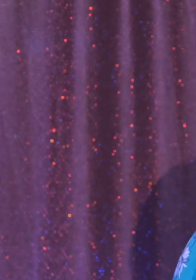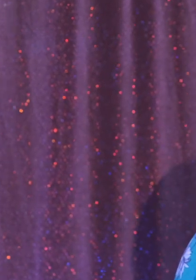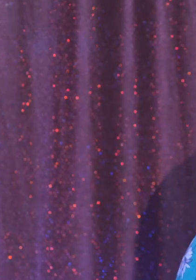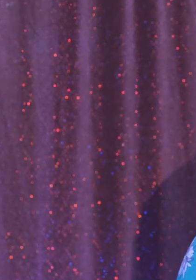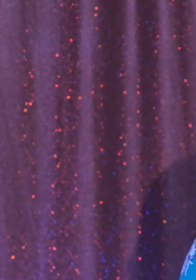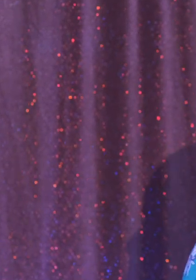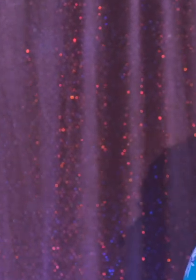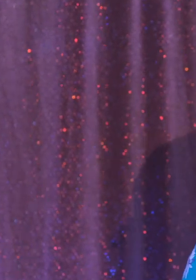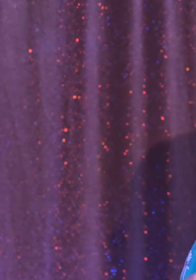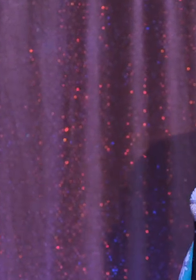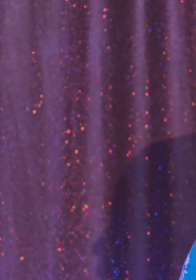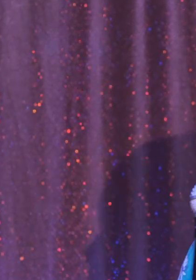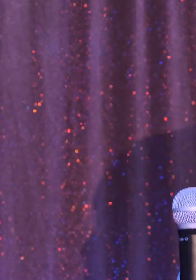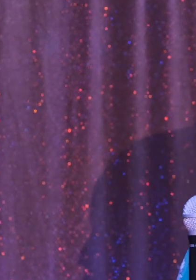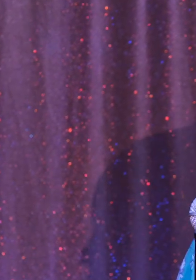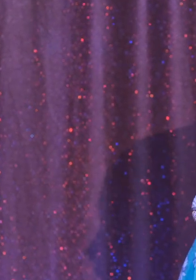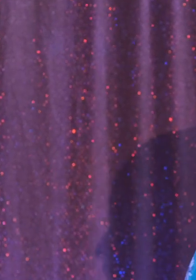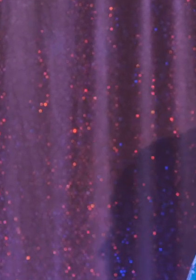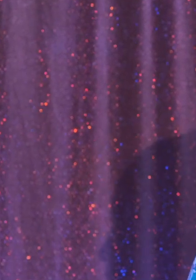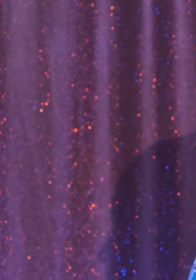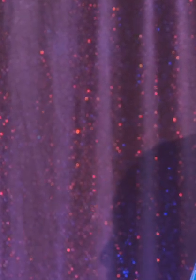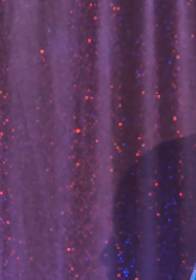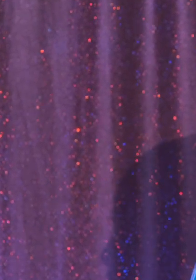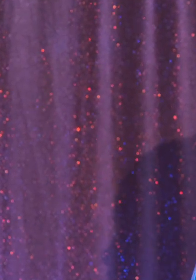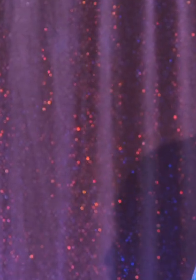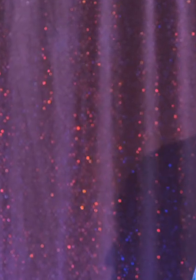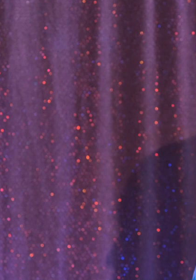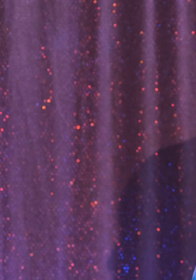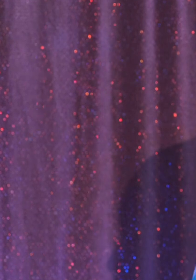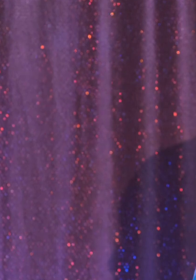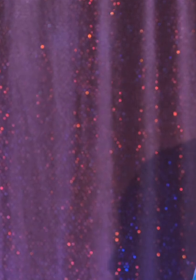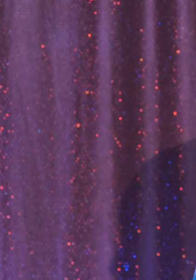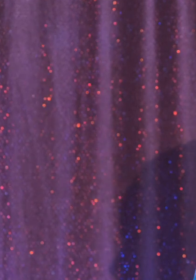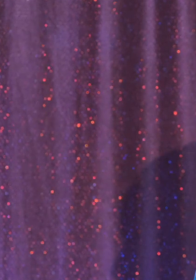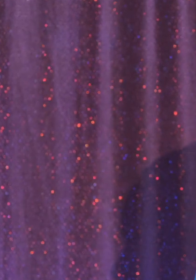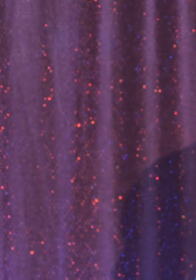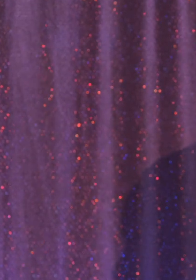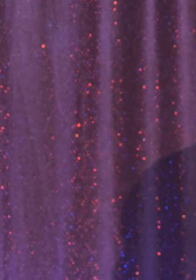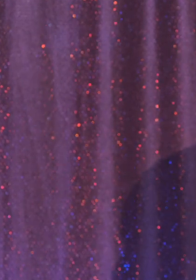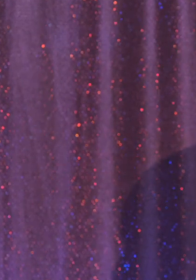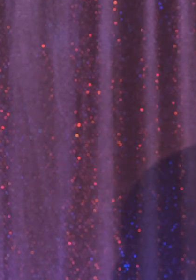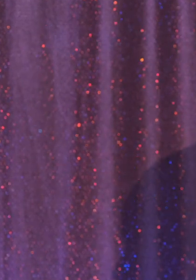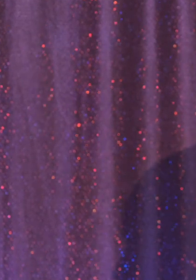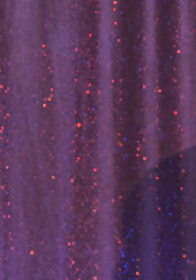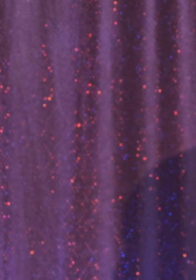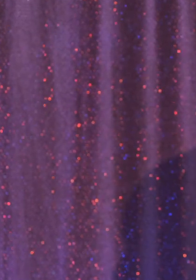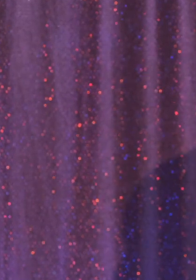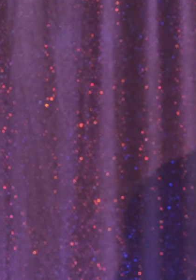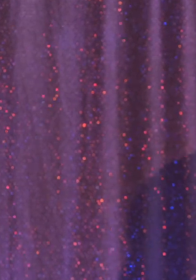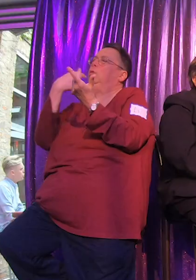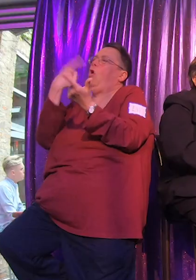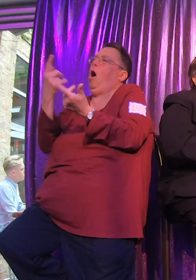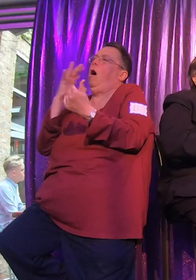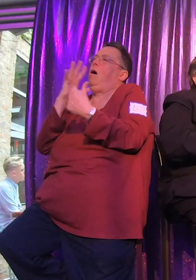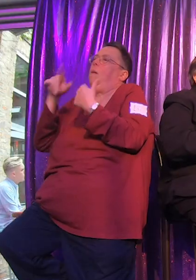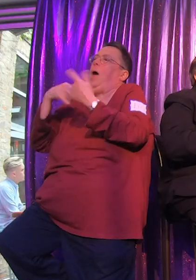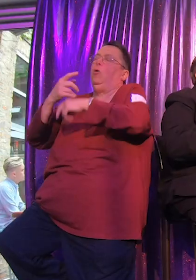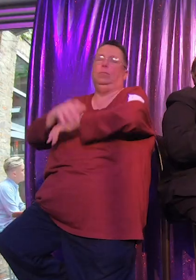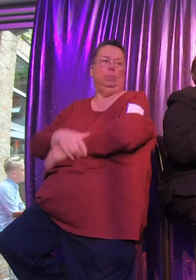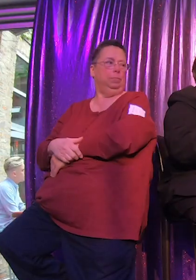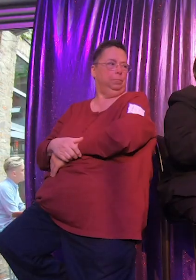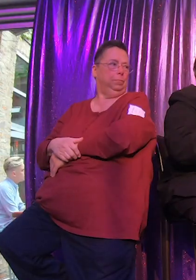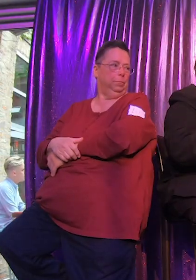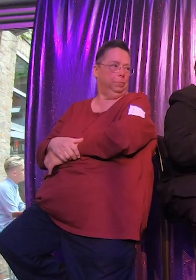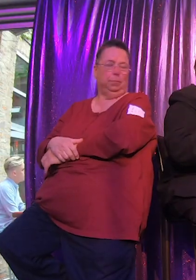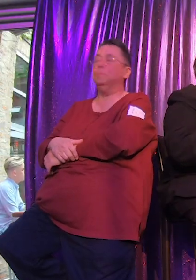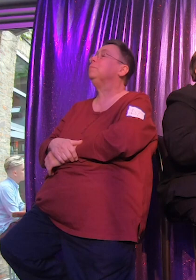then among all of those things, do you have a favorite or two that you wanted to just touch on?